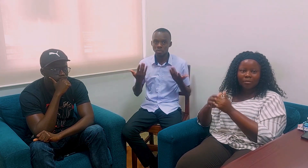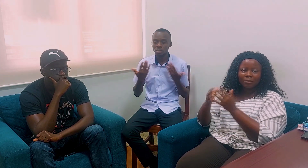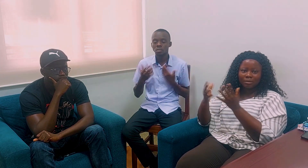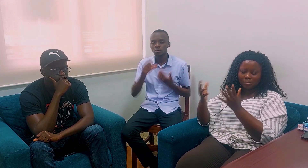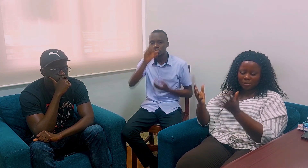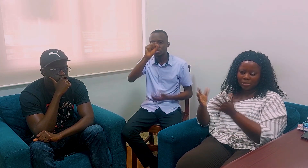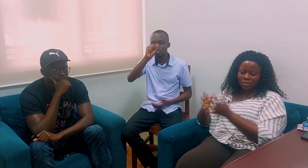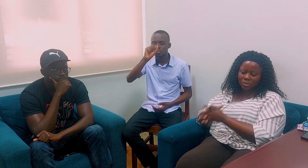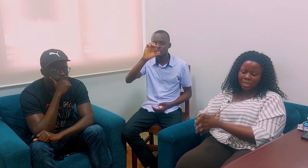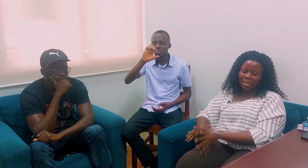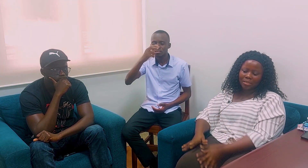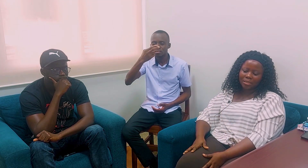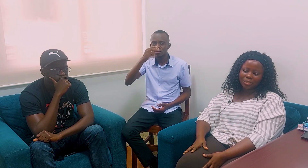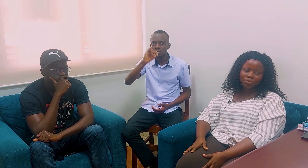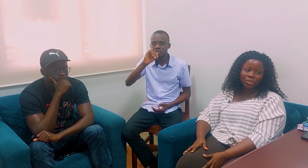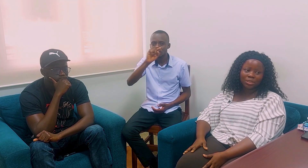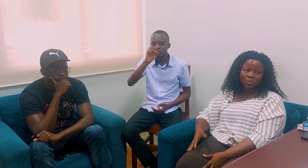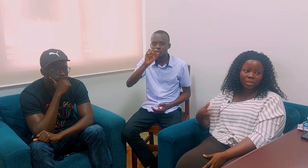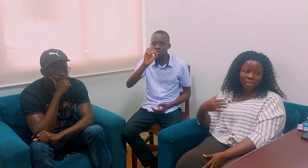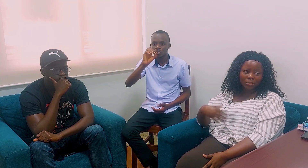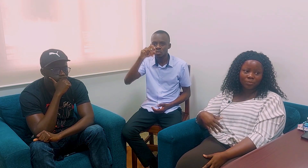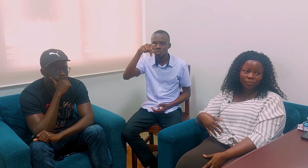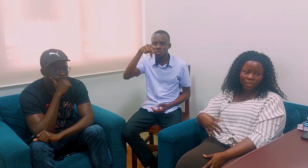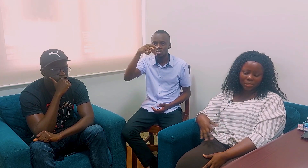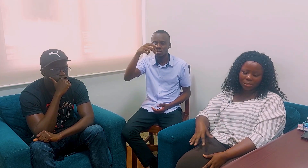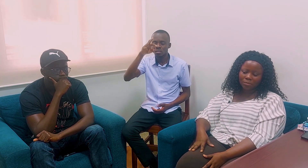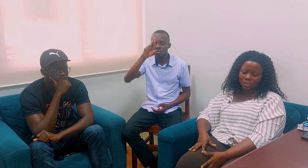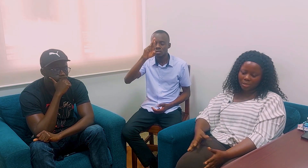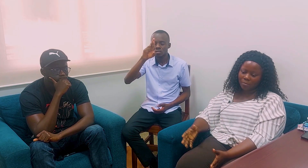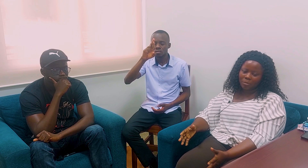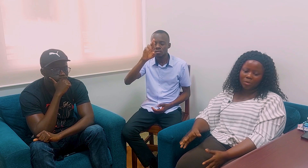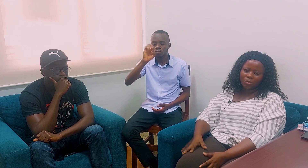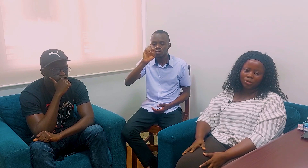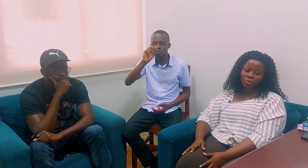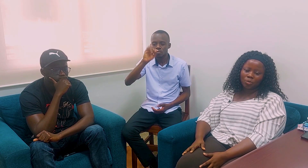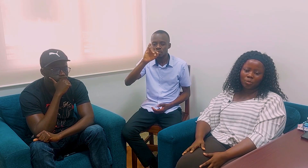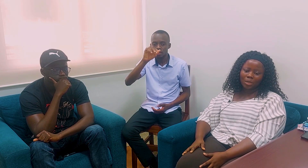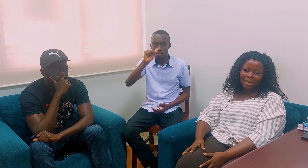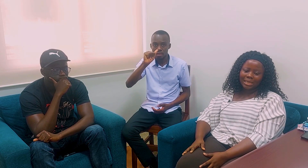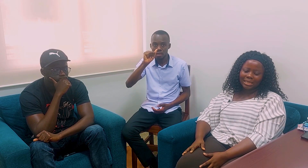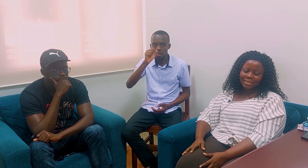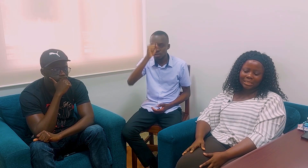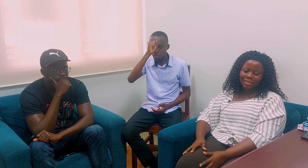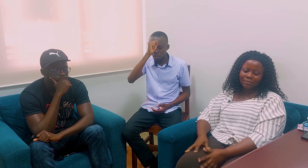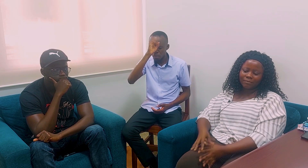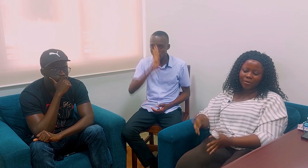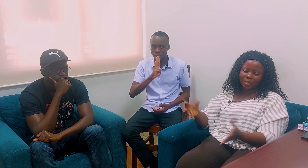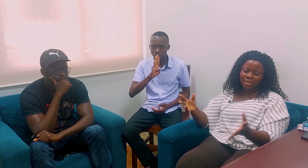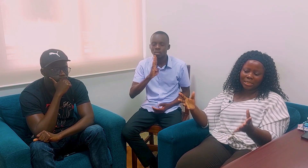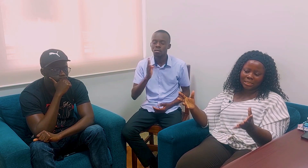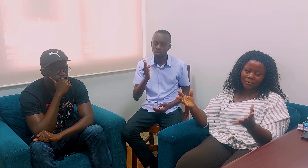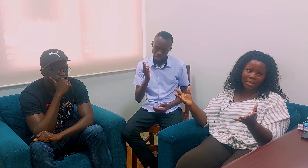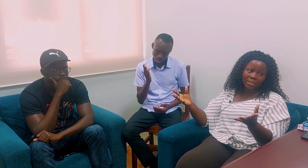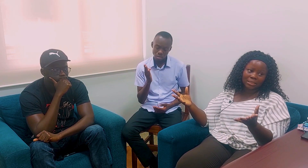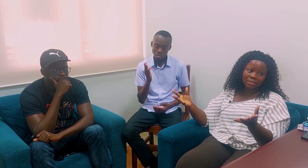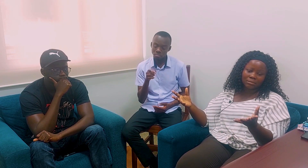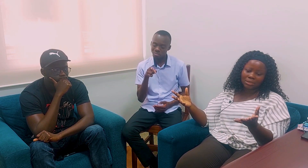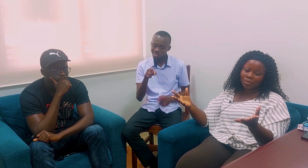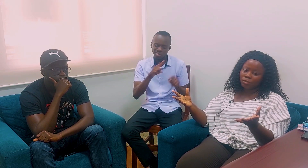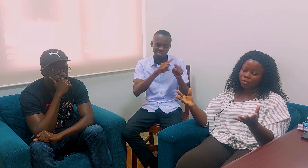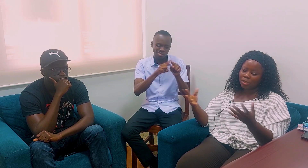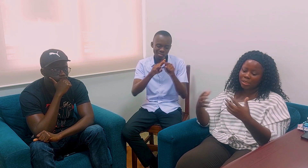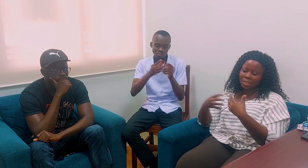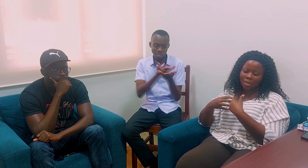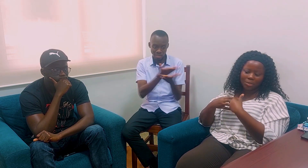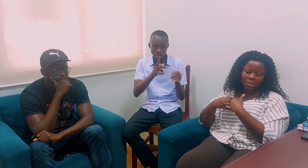Schizophrenia, those are things we deal with as professionals, yeah. So it's varied and it's vast.